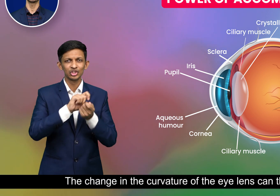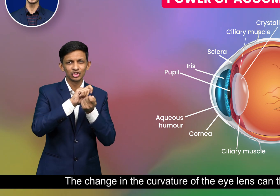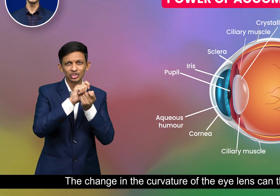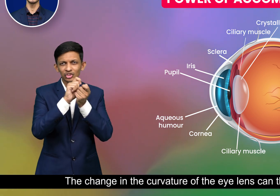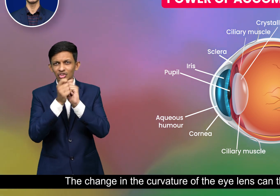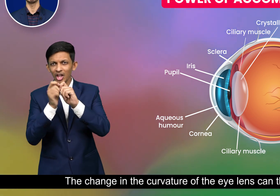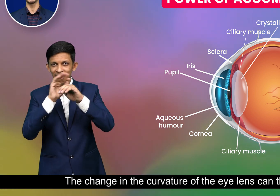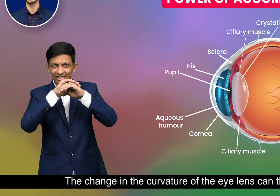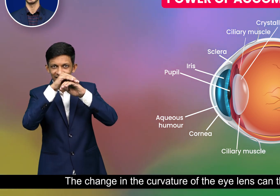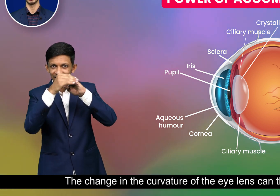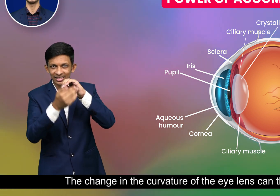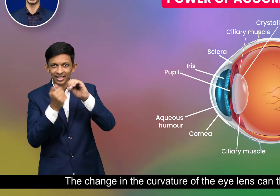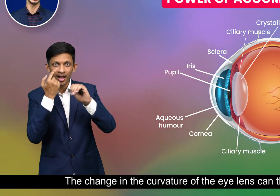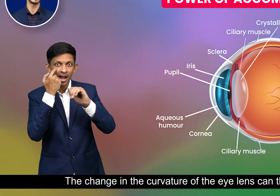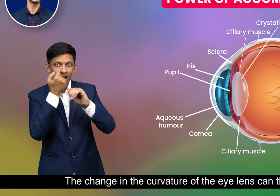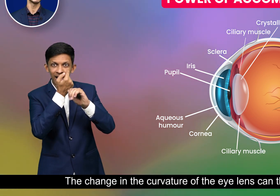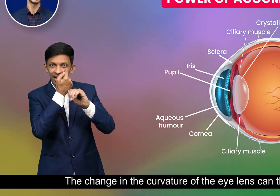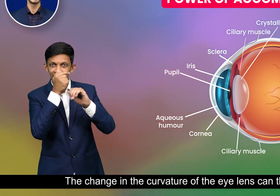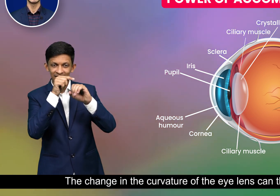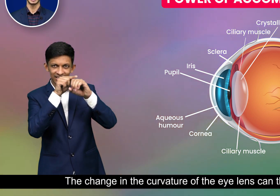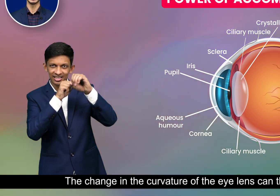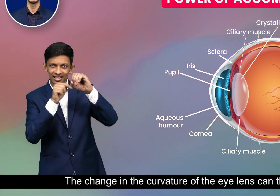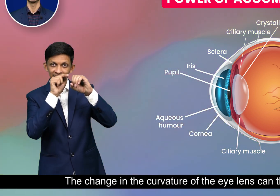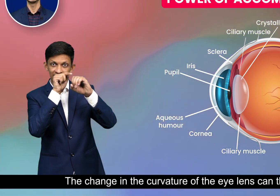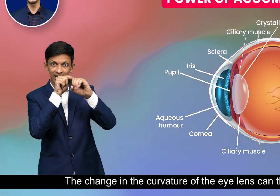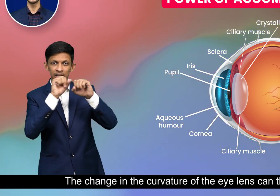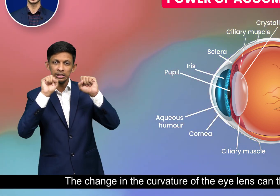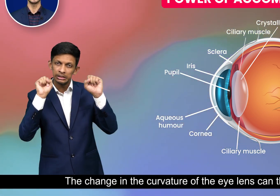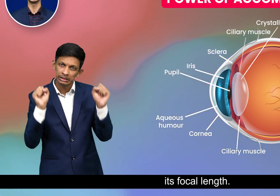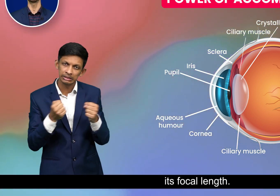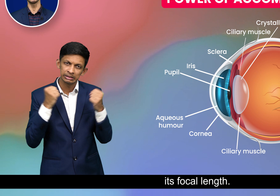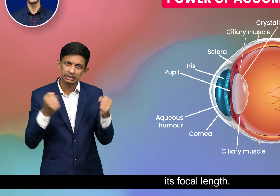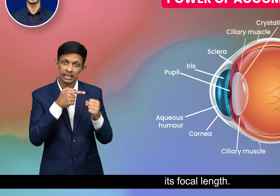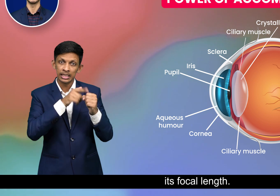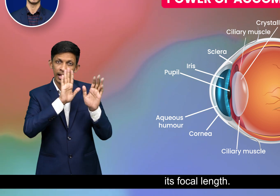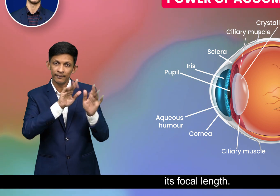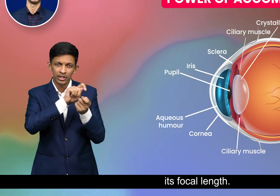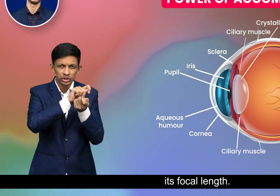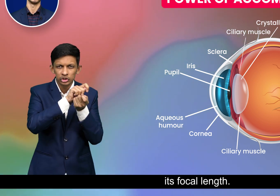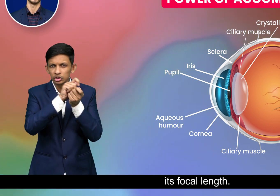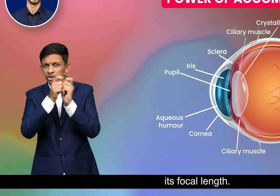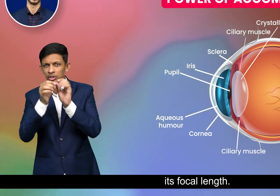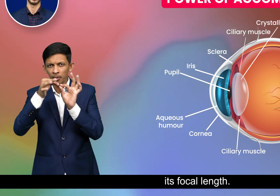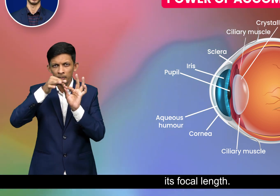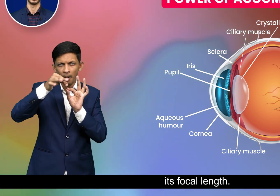The change in the curvature of the eye lens can thus change its focal length.